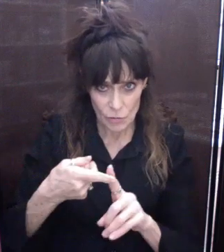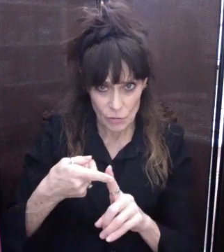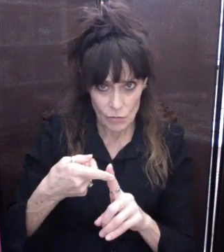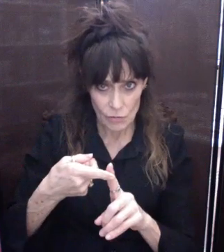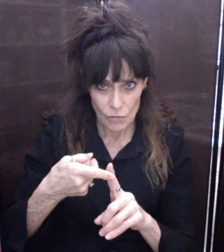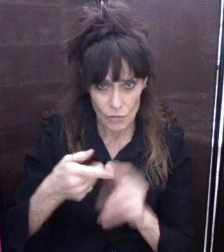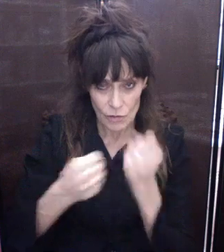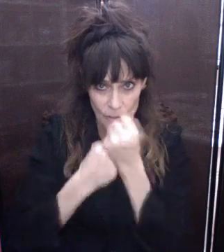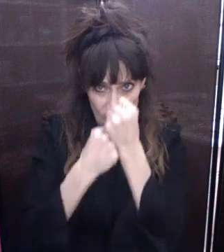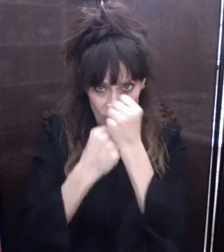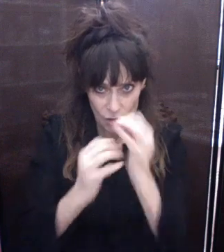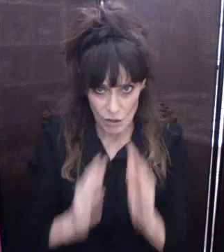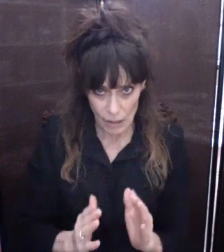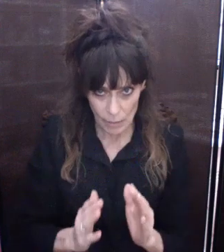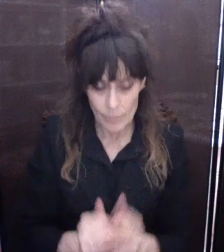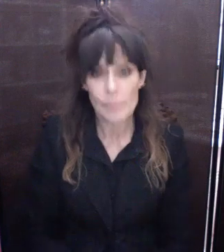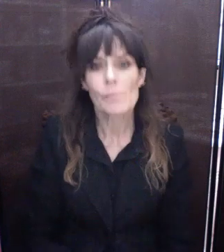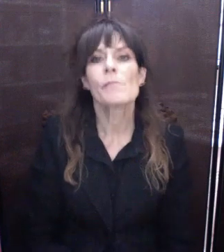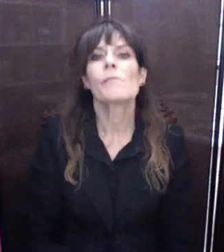sponsorship. The